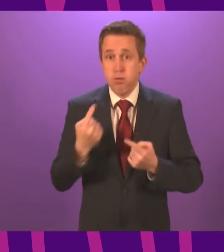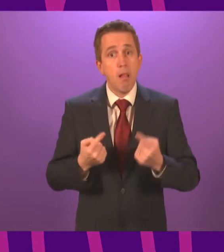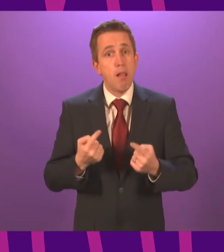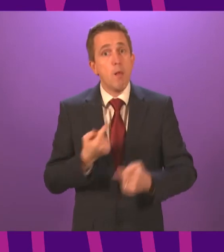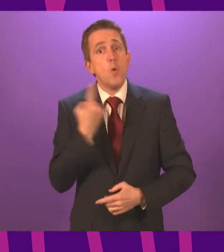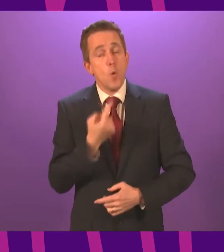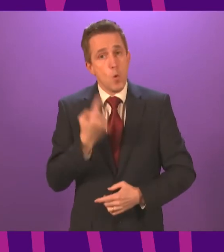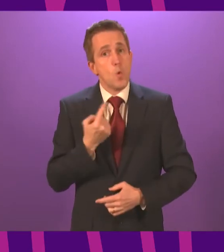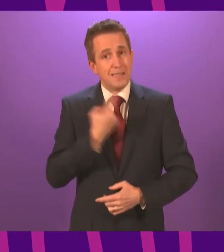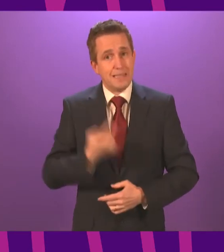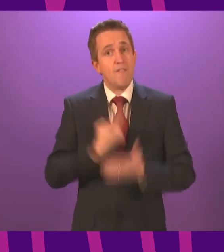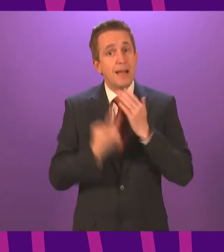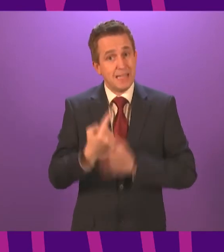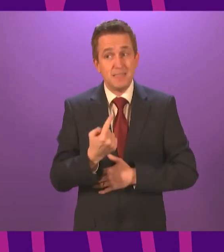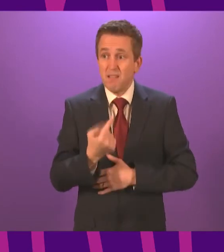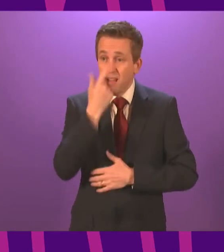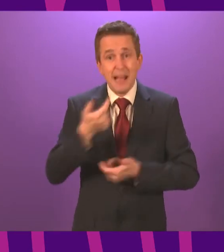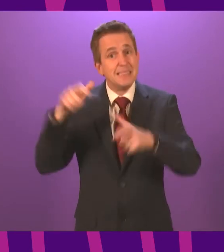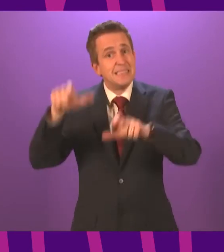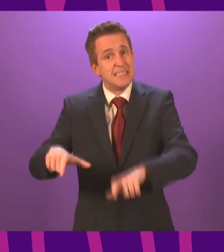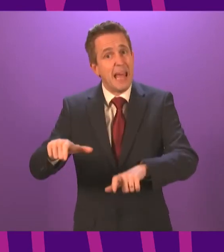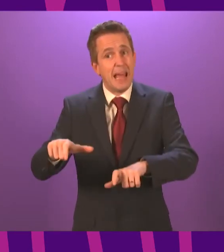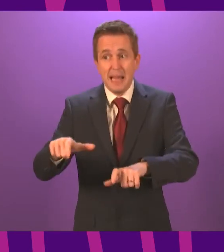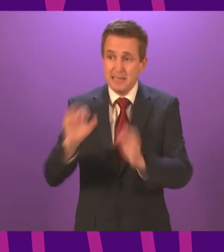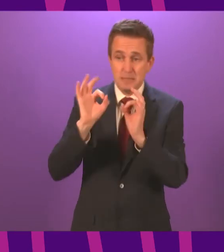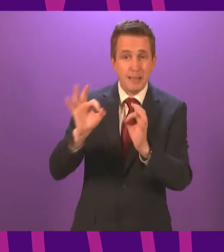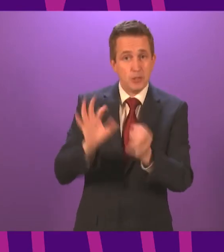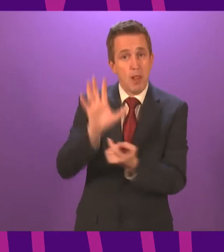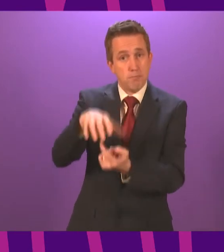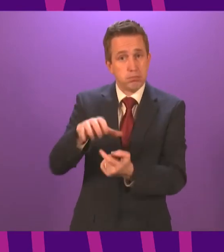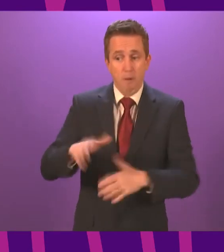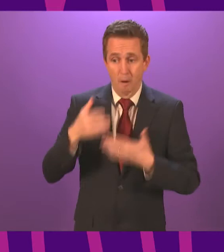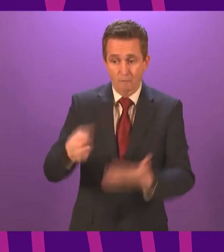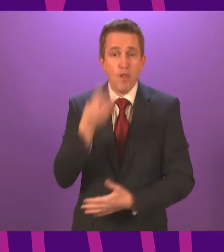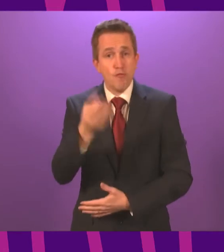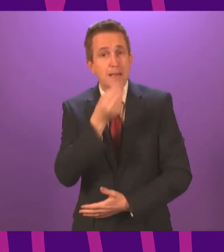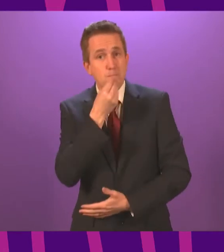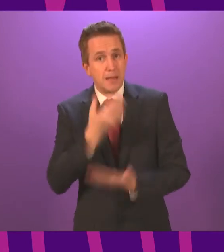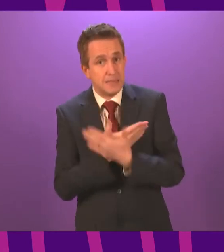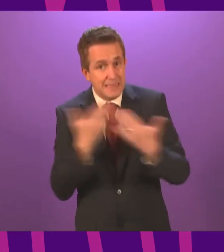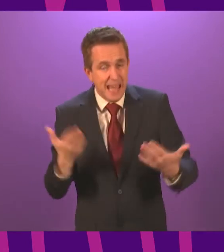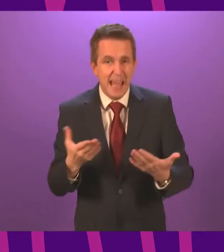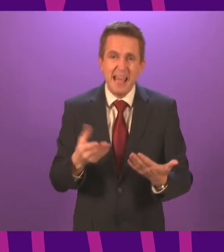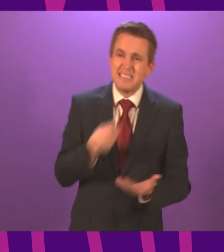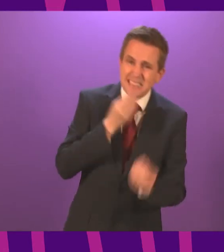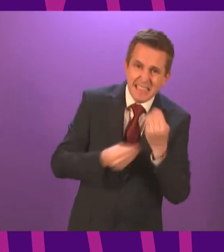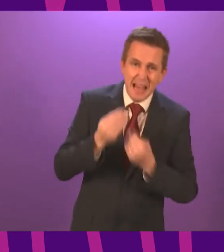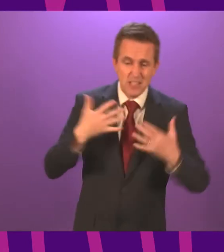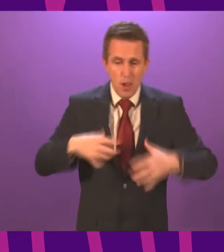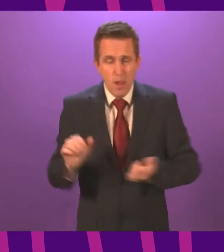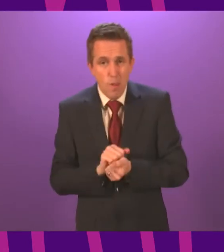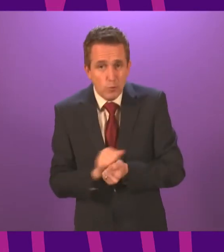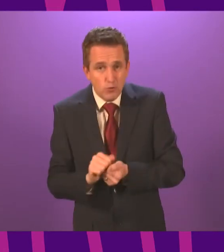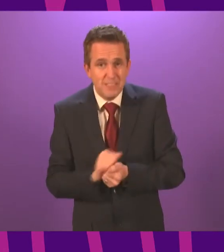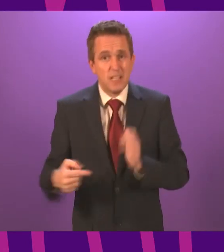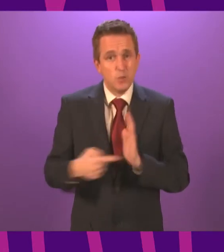they wish, move into an isolation facility where they'll be provided with 3 meals a day, snacks, Wi-Fi, laundry services,